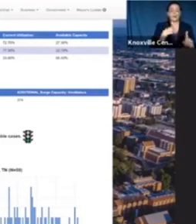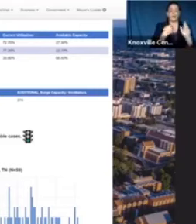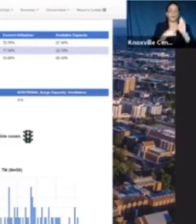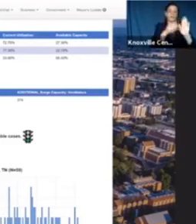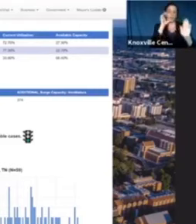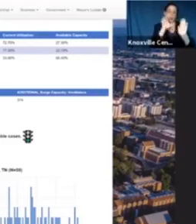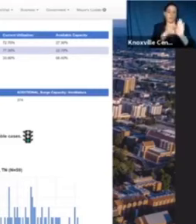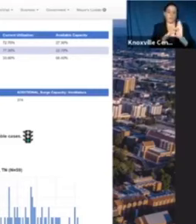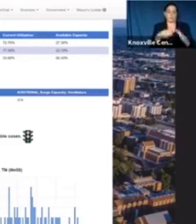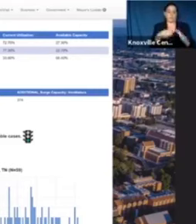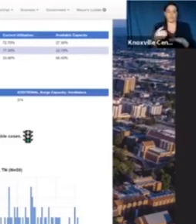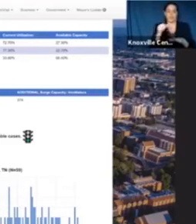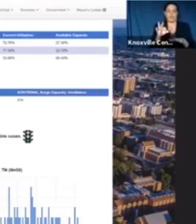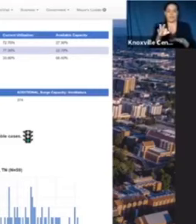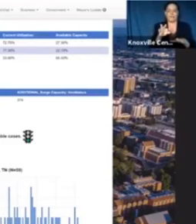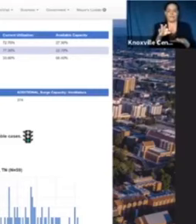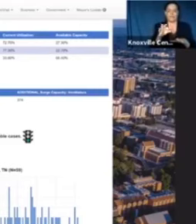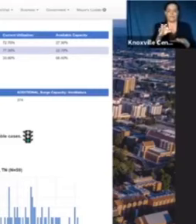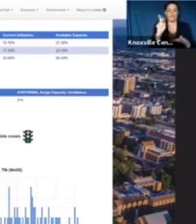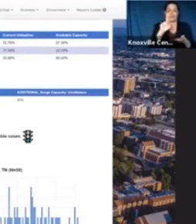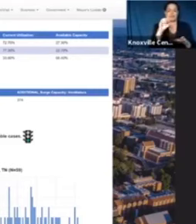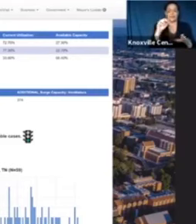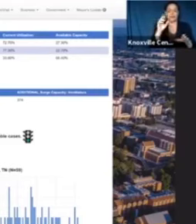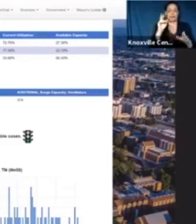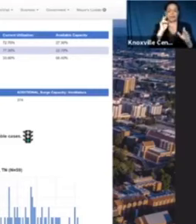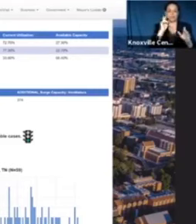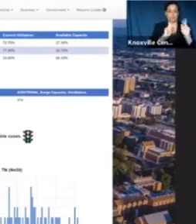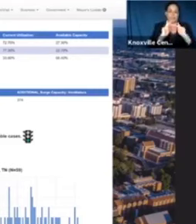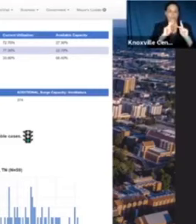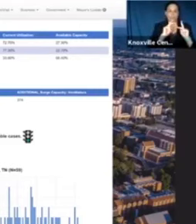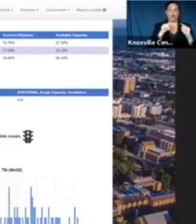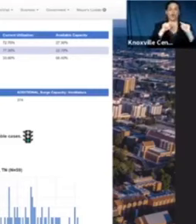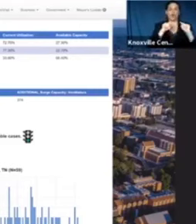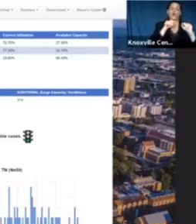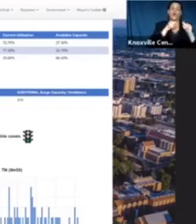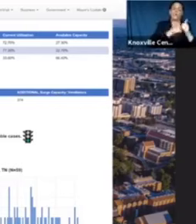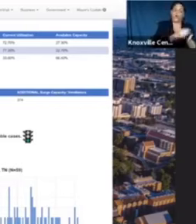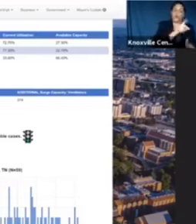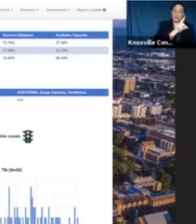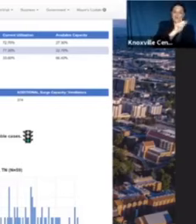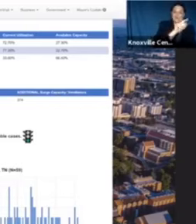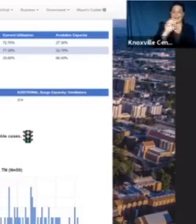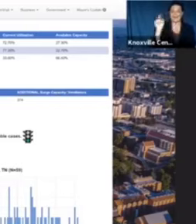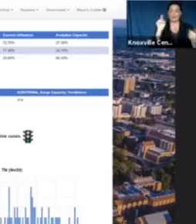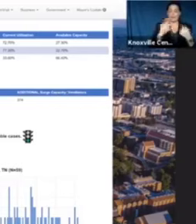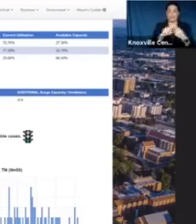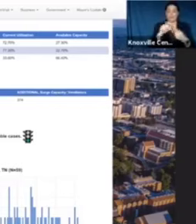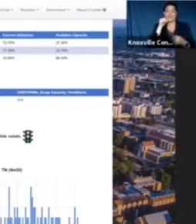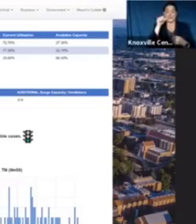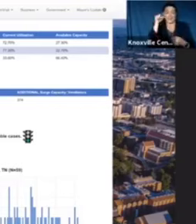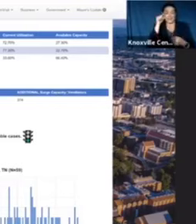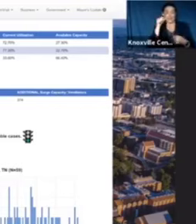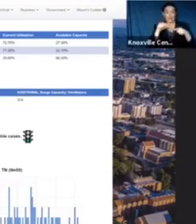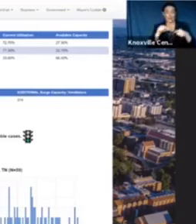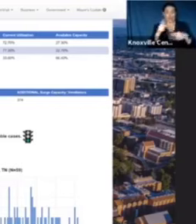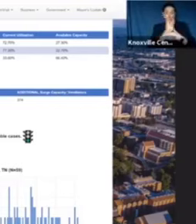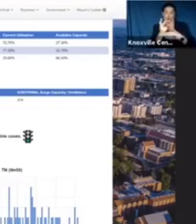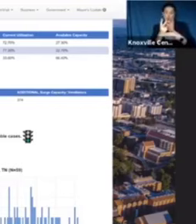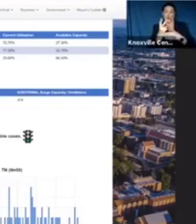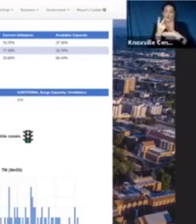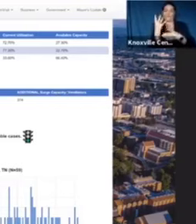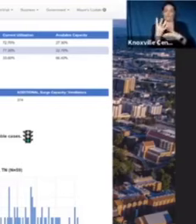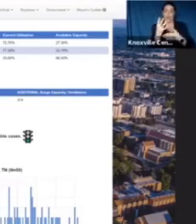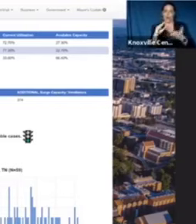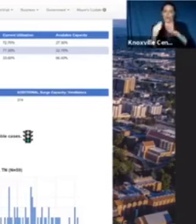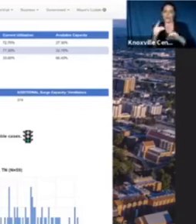County residents by date of death. Over the past 2 weeks through yesterday, there were 4 deaths reported, which is down from the 6 we reported